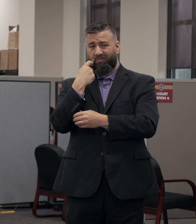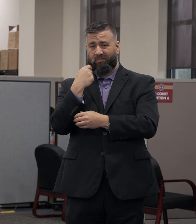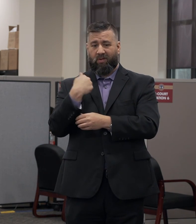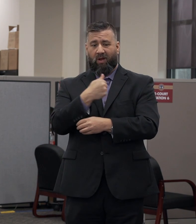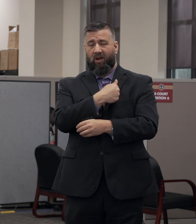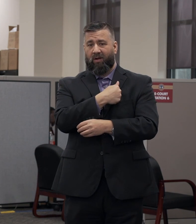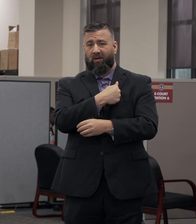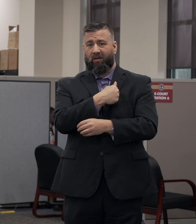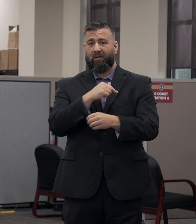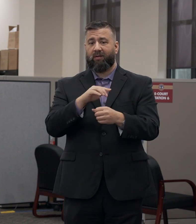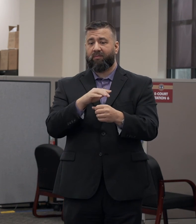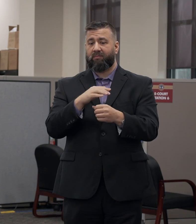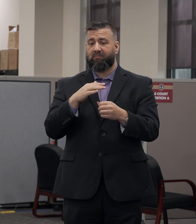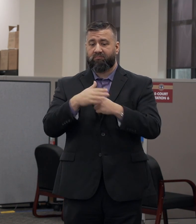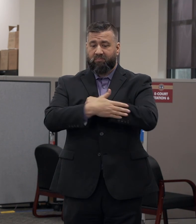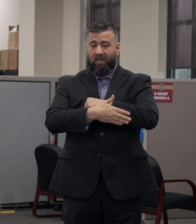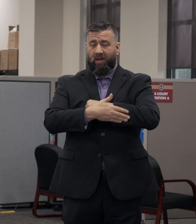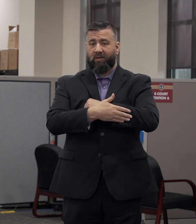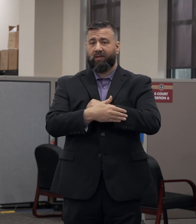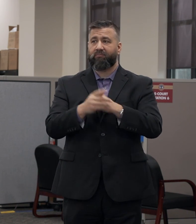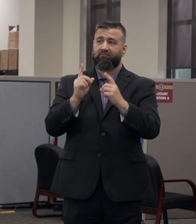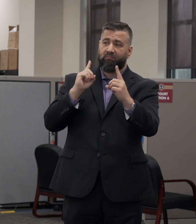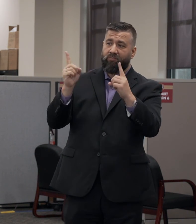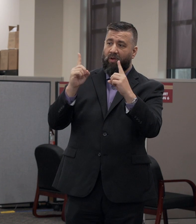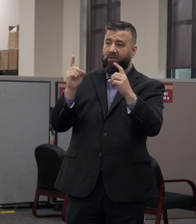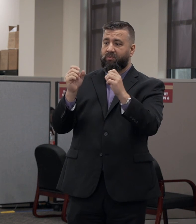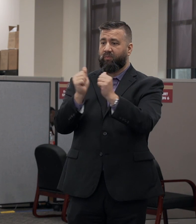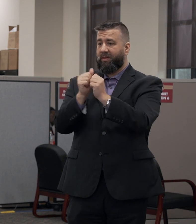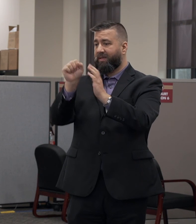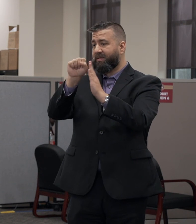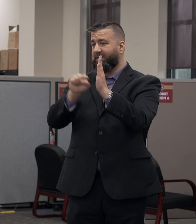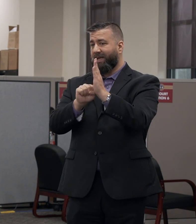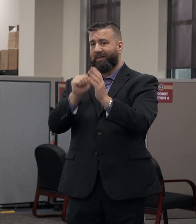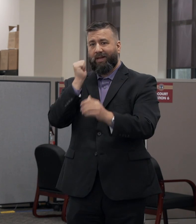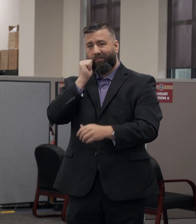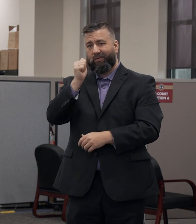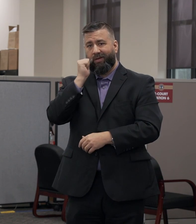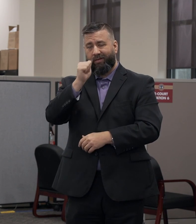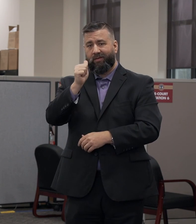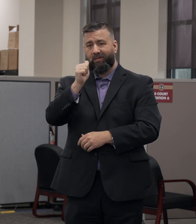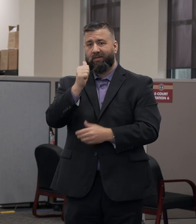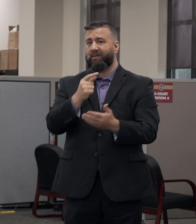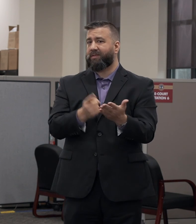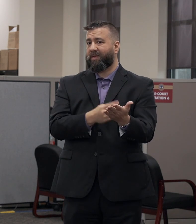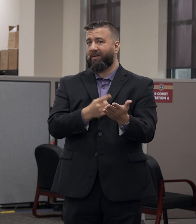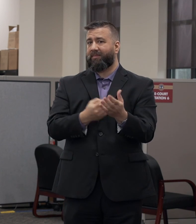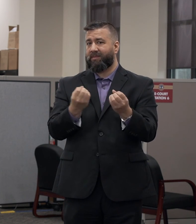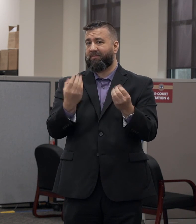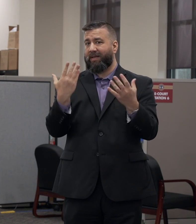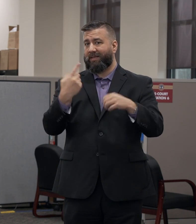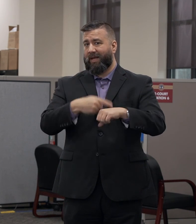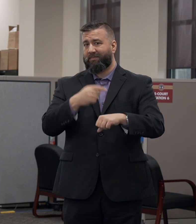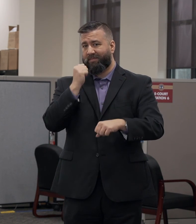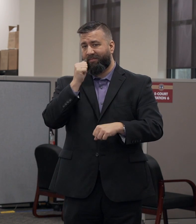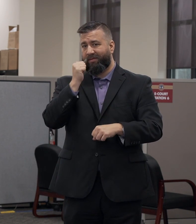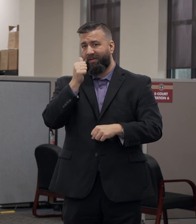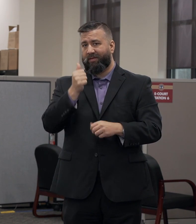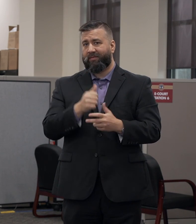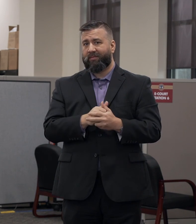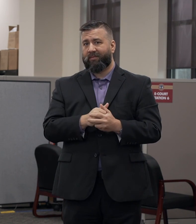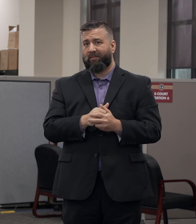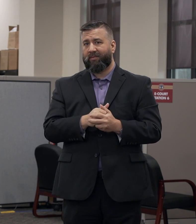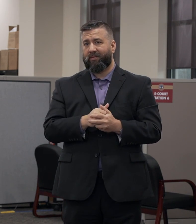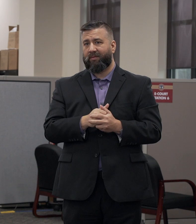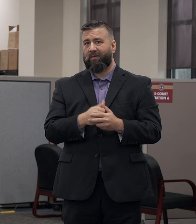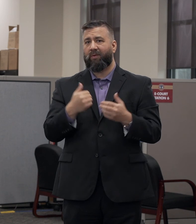talks, our County Department of Health talks to the State Department of Health on a daily basis, sometimes several times a day. And